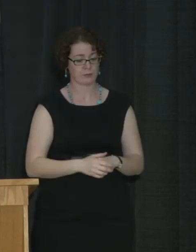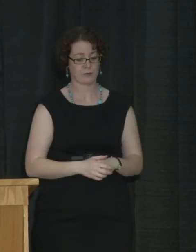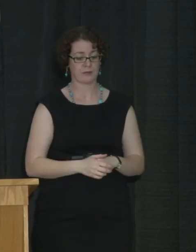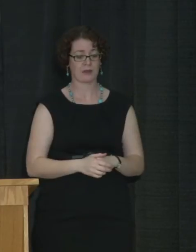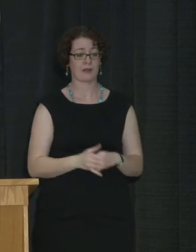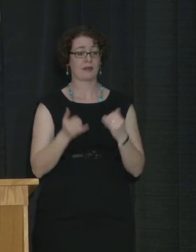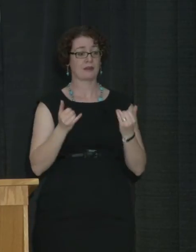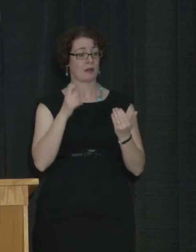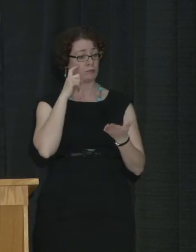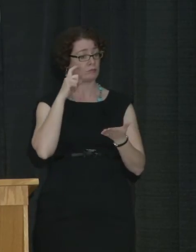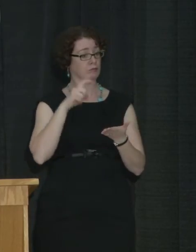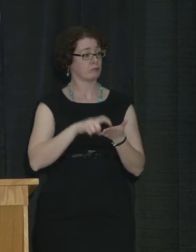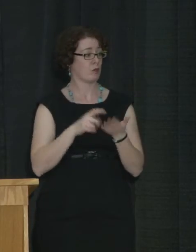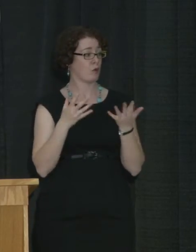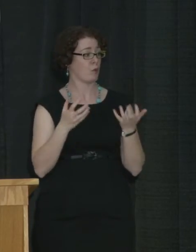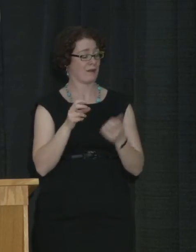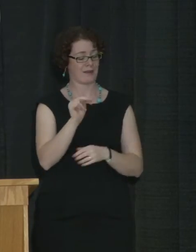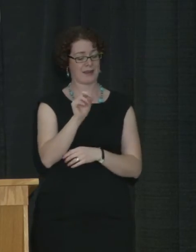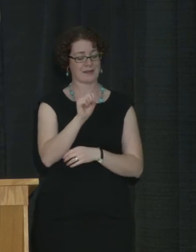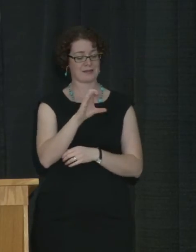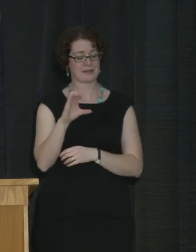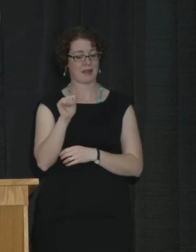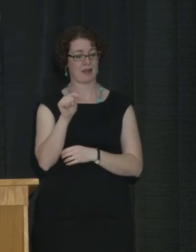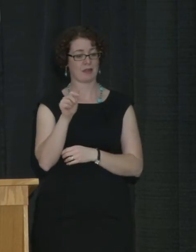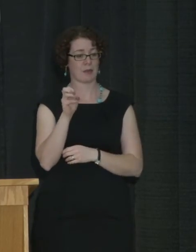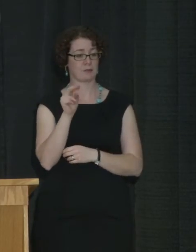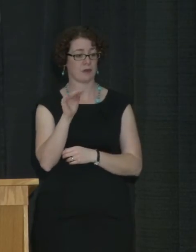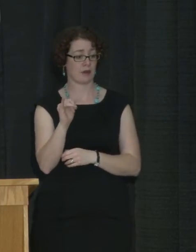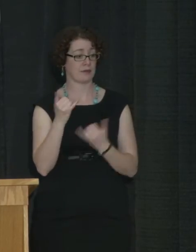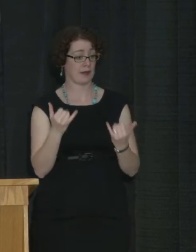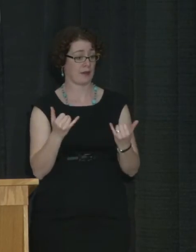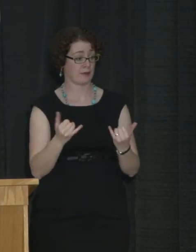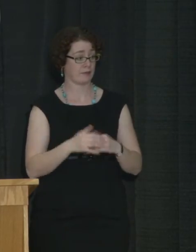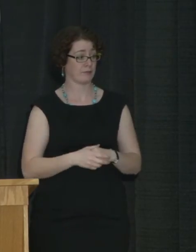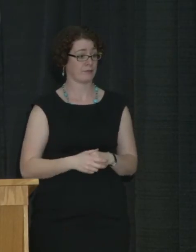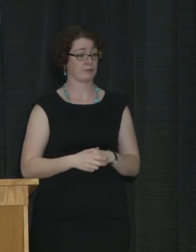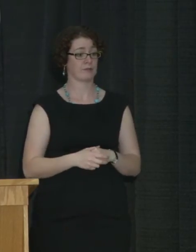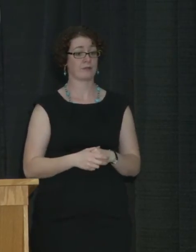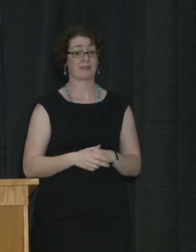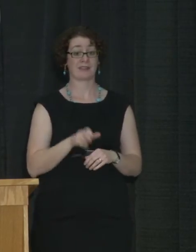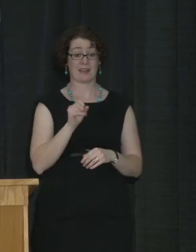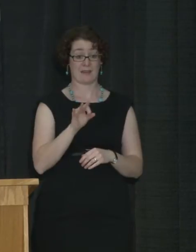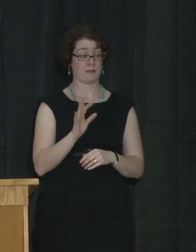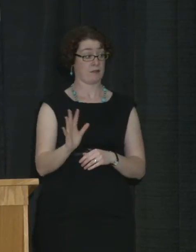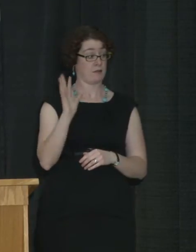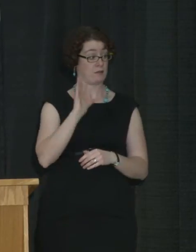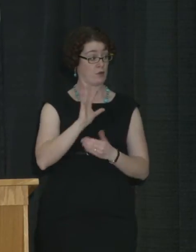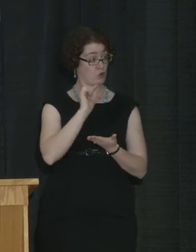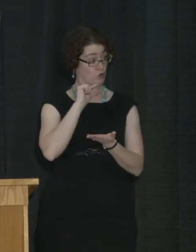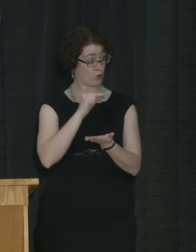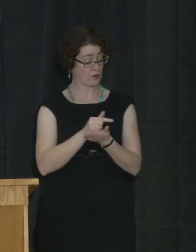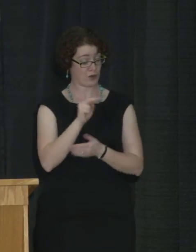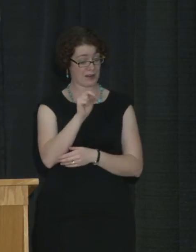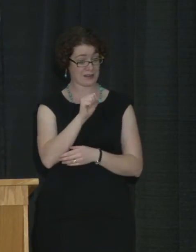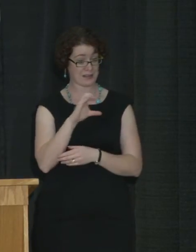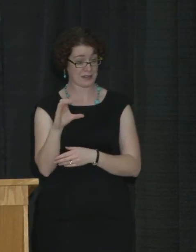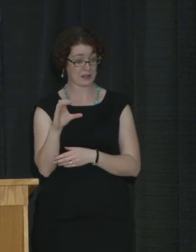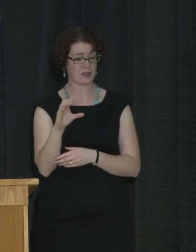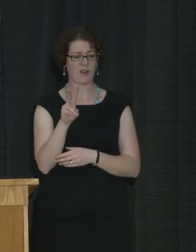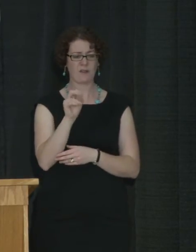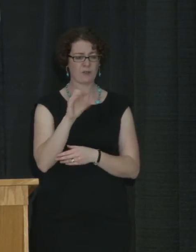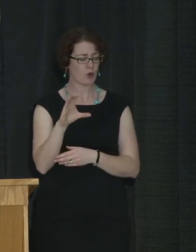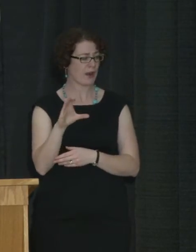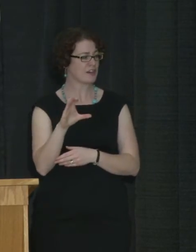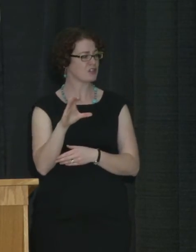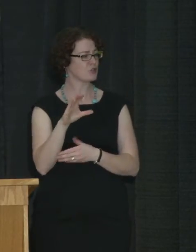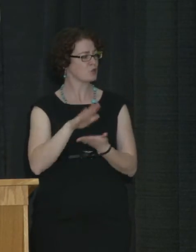Let's take a moment now to acknowledge the NSCC alumni here today. If you are a past graduate of NSCC or any